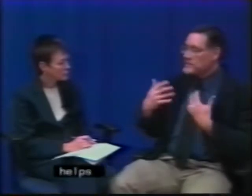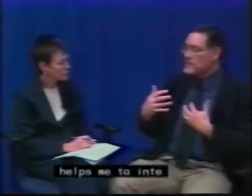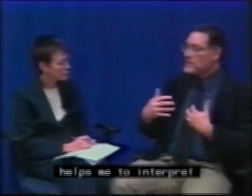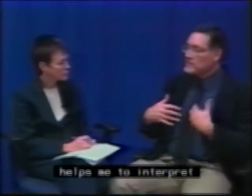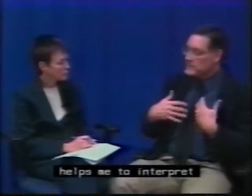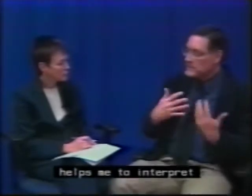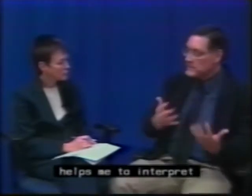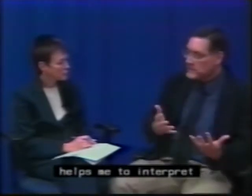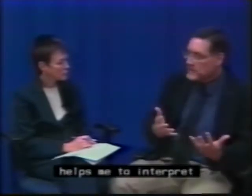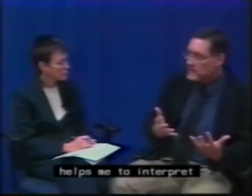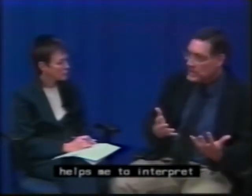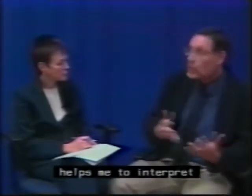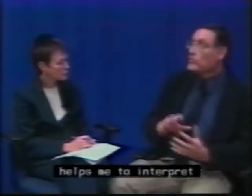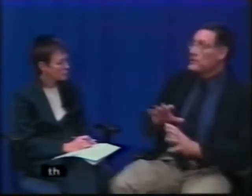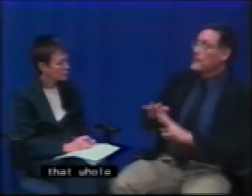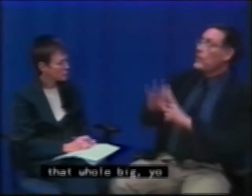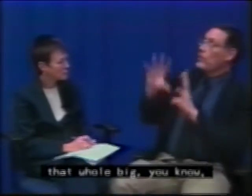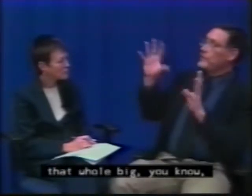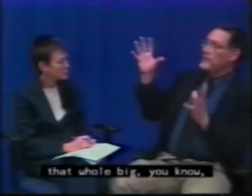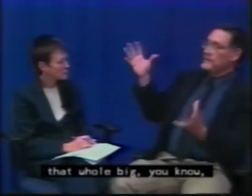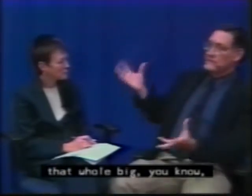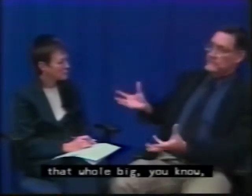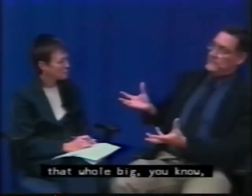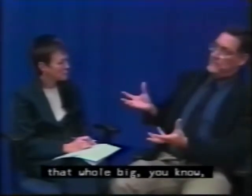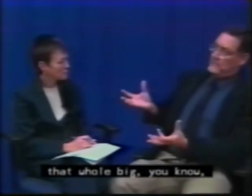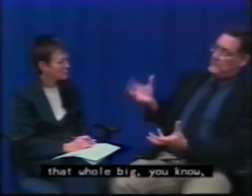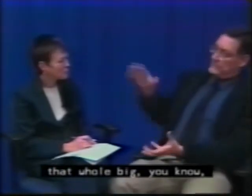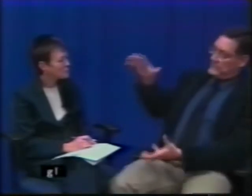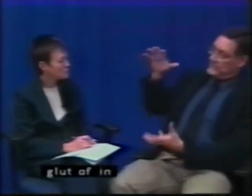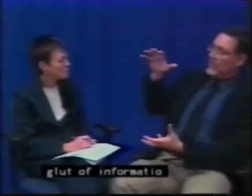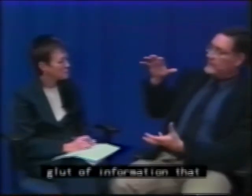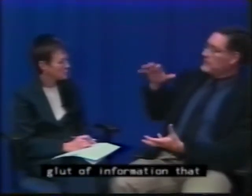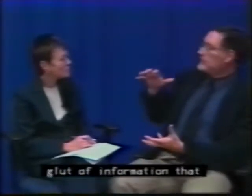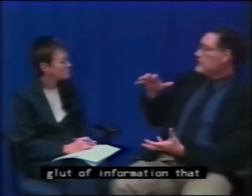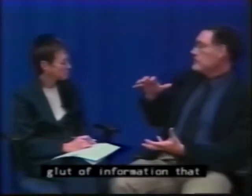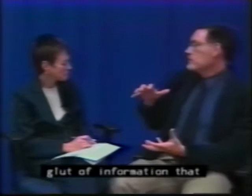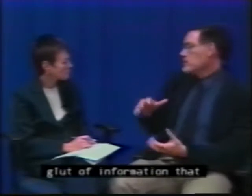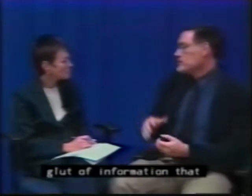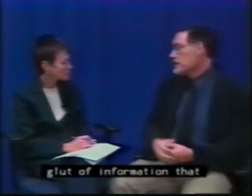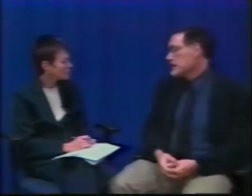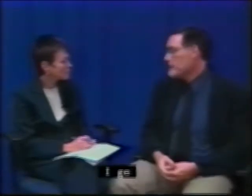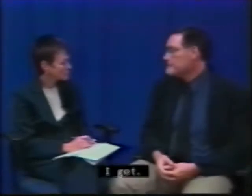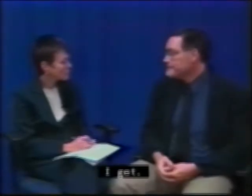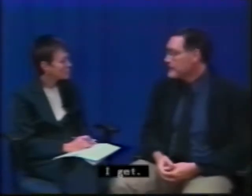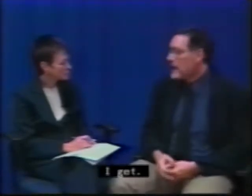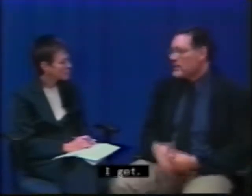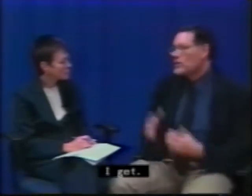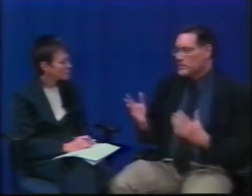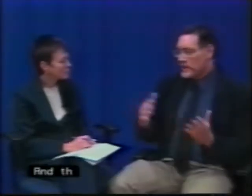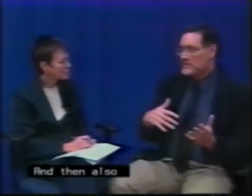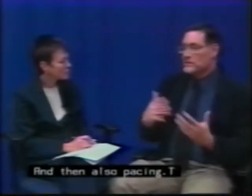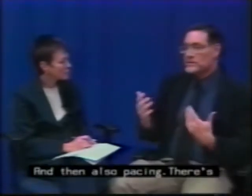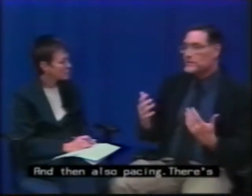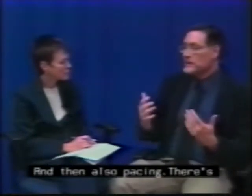me to interpret that whole big, you know, glut mm-hmm. of information that I get. And then also pacing. There are some